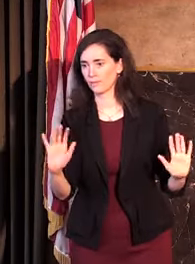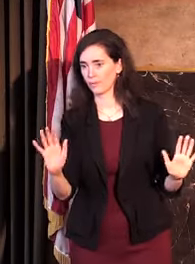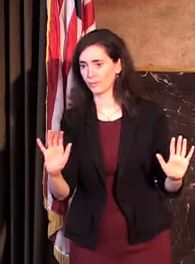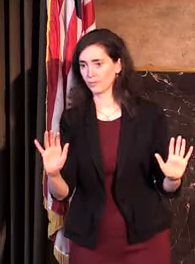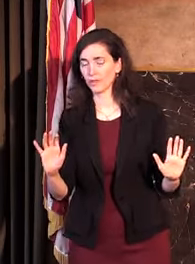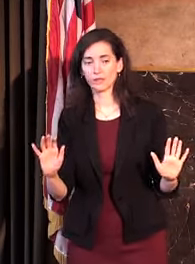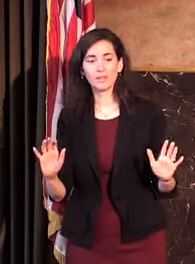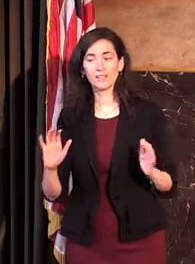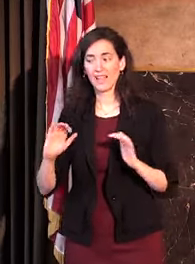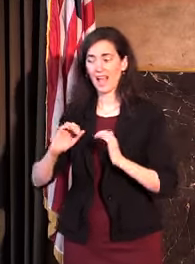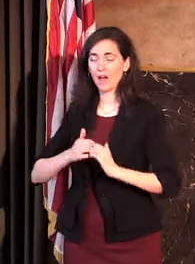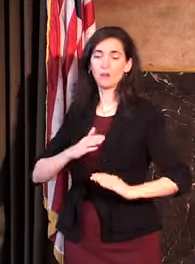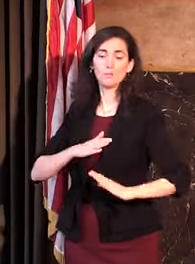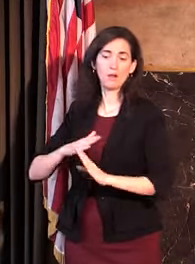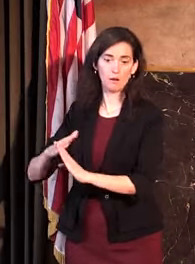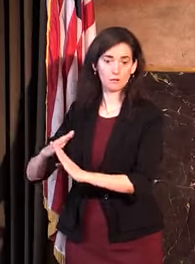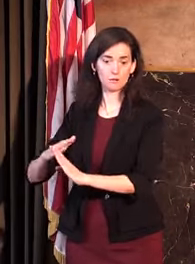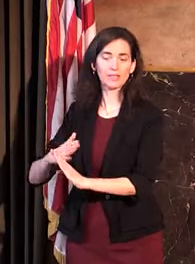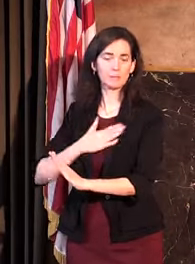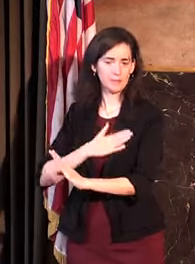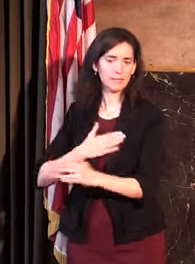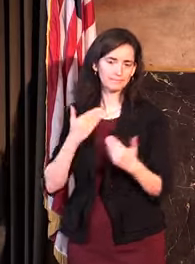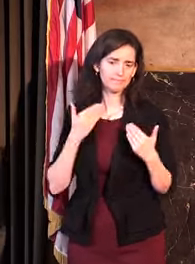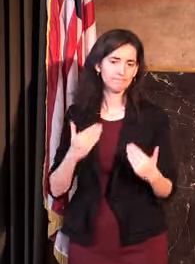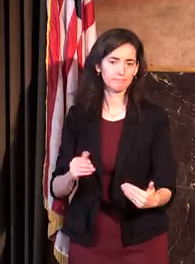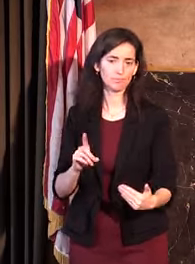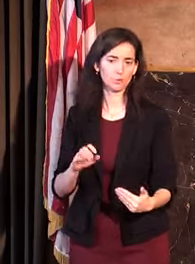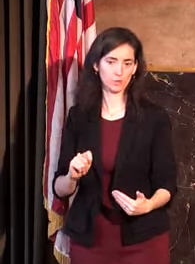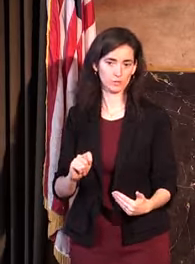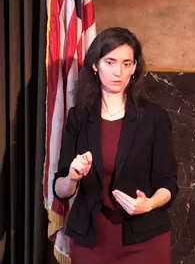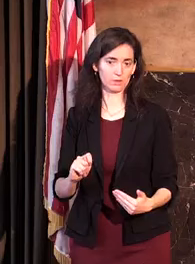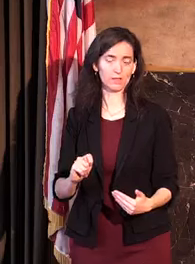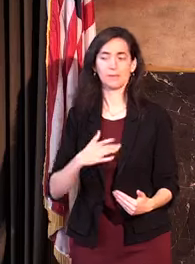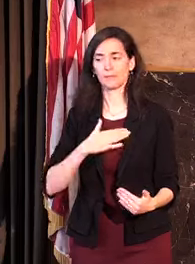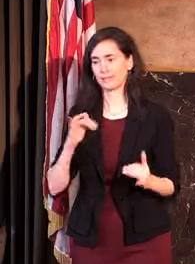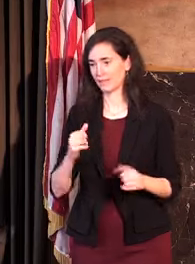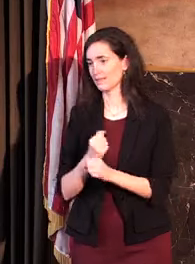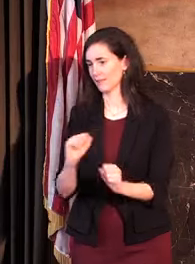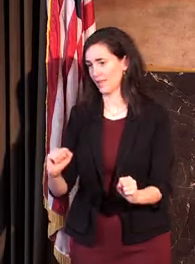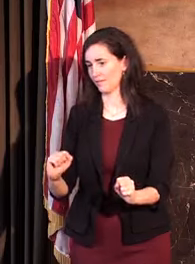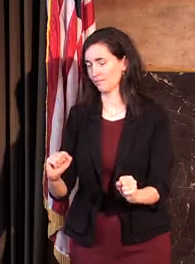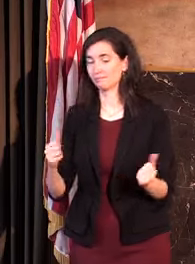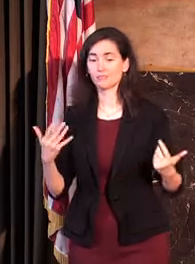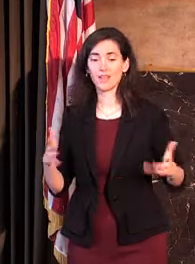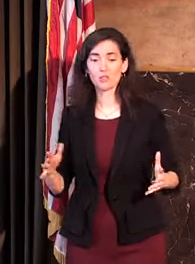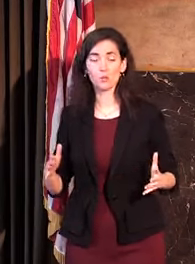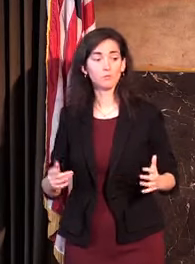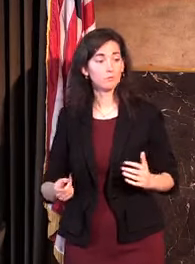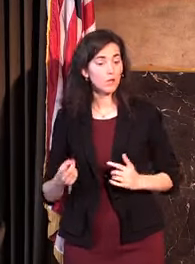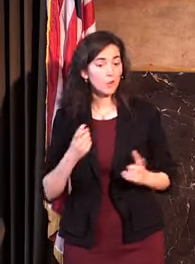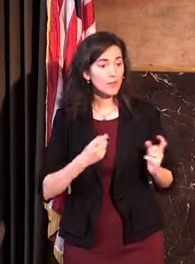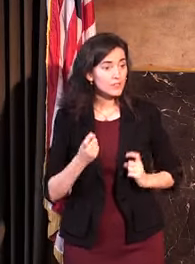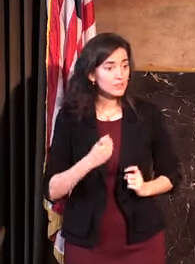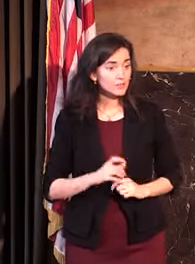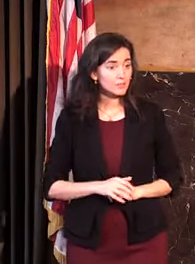do anything to avoid that, please stay safe. That's all I have. Any questions?